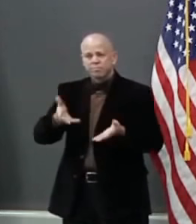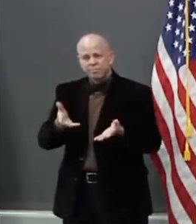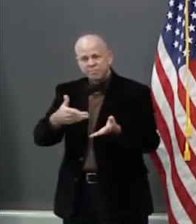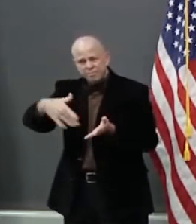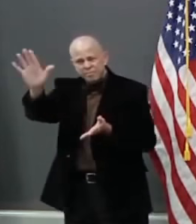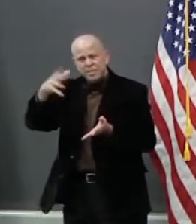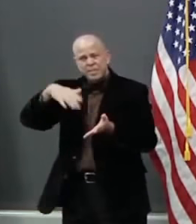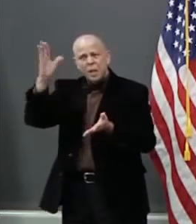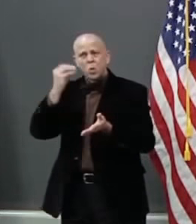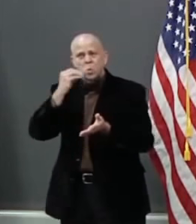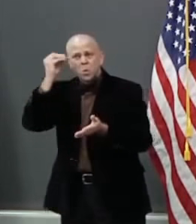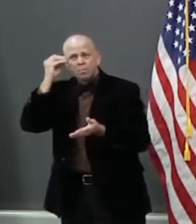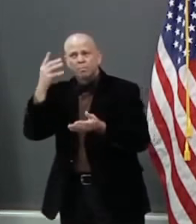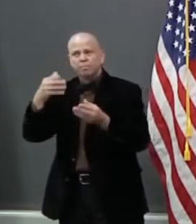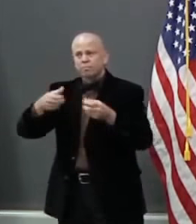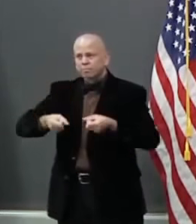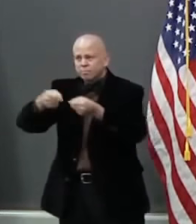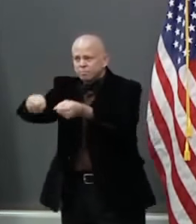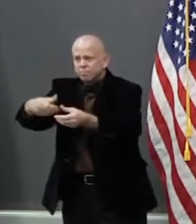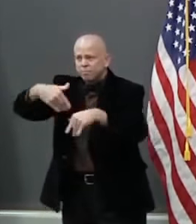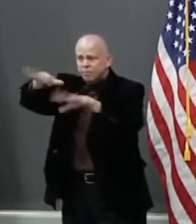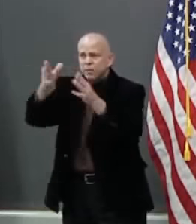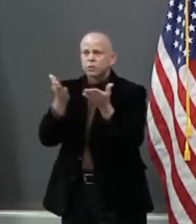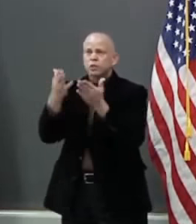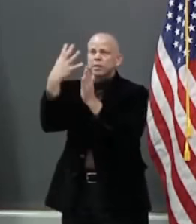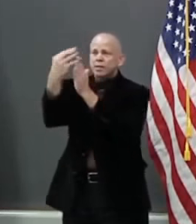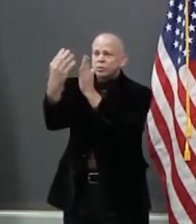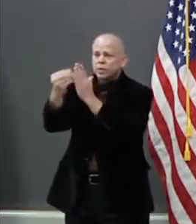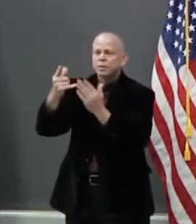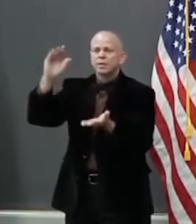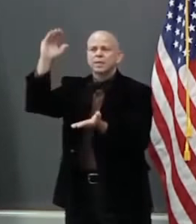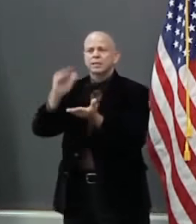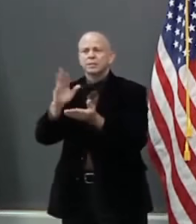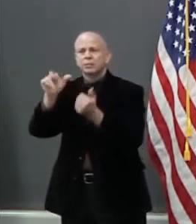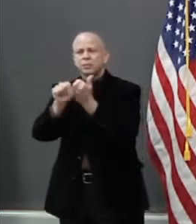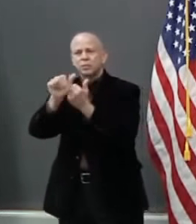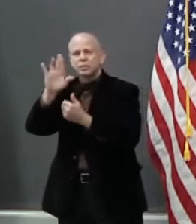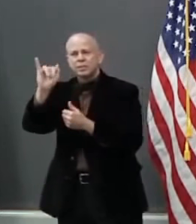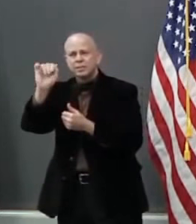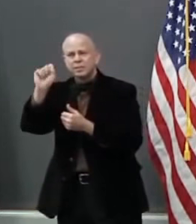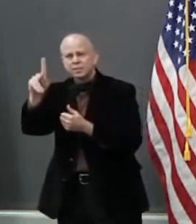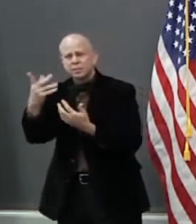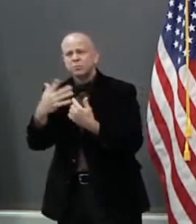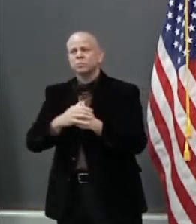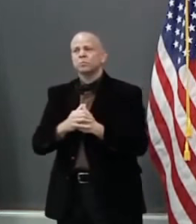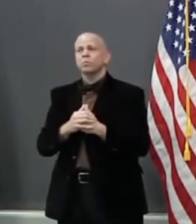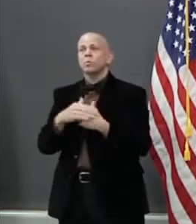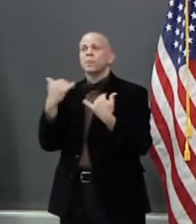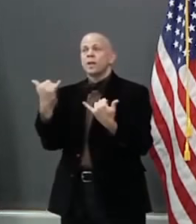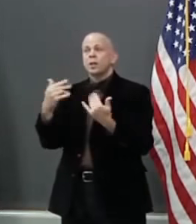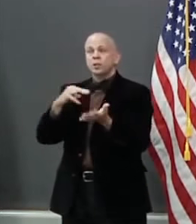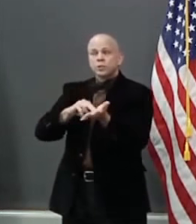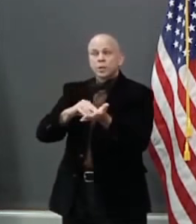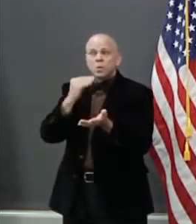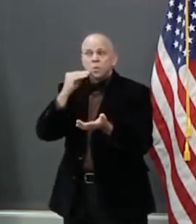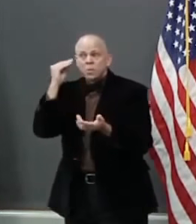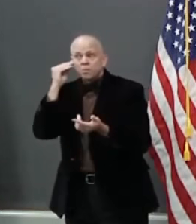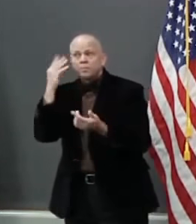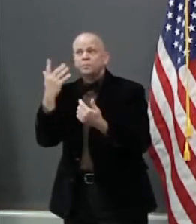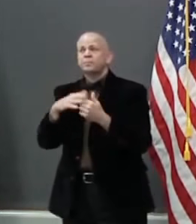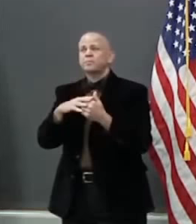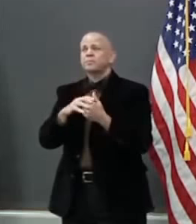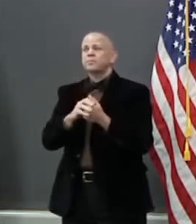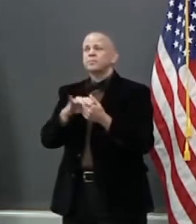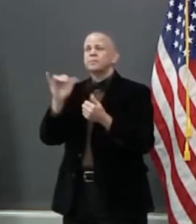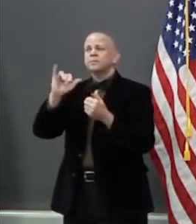where the risk is lower. We want to pause visitation at nursing homes and other long-term care facilities in these counties to protect some of our